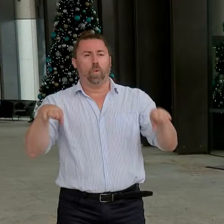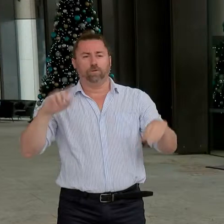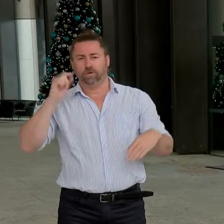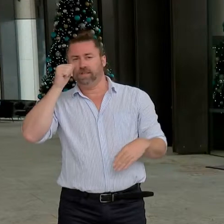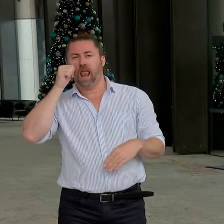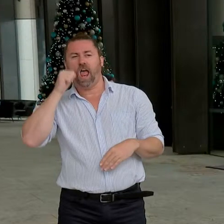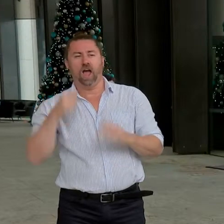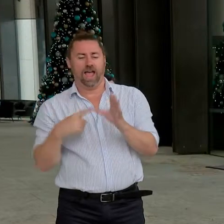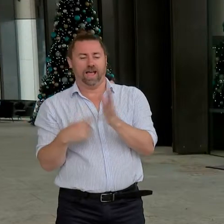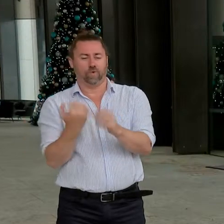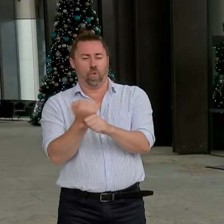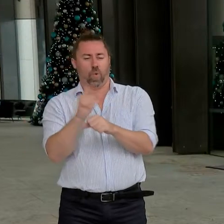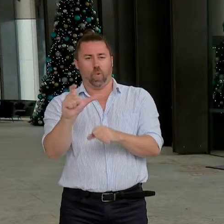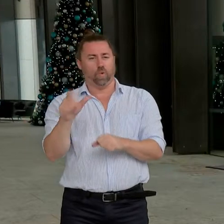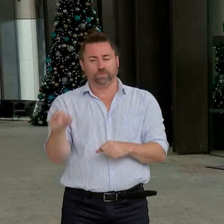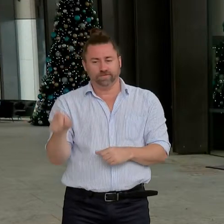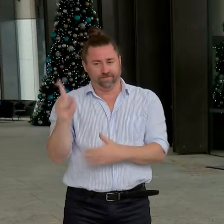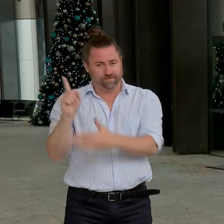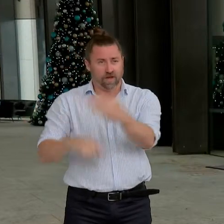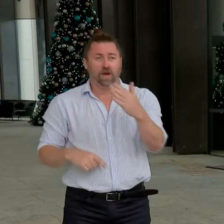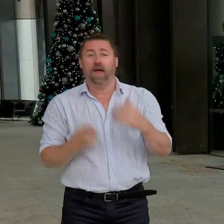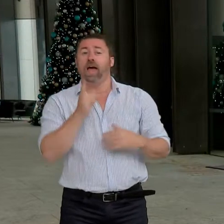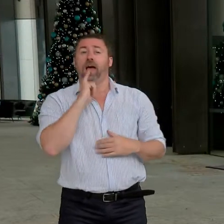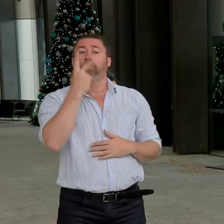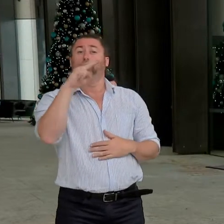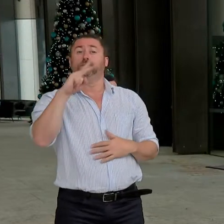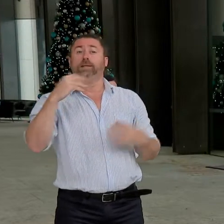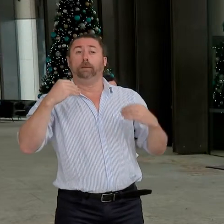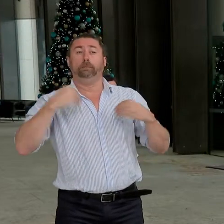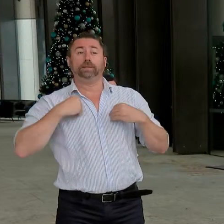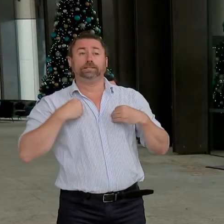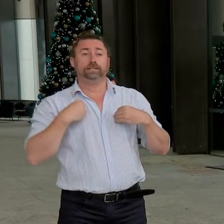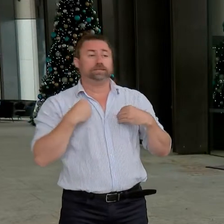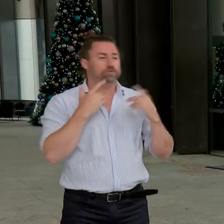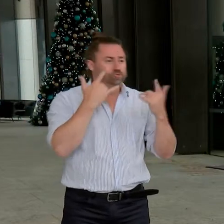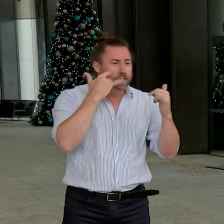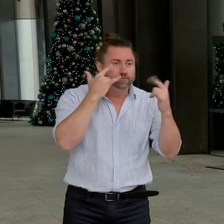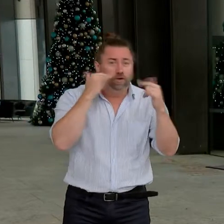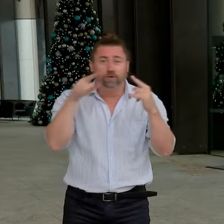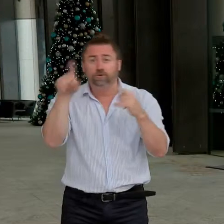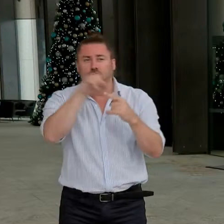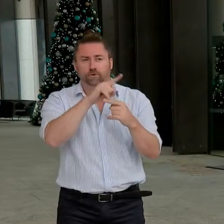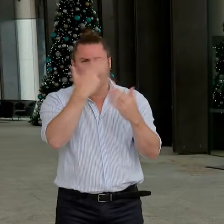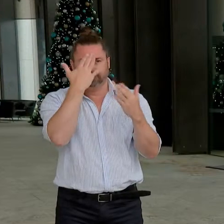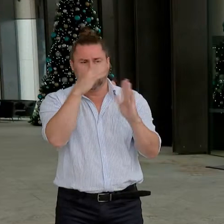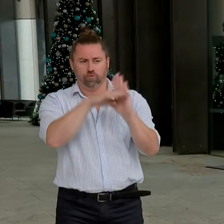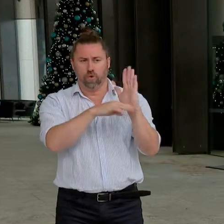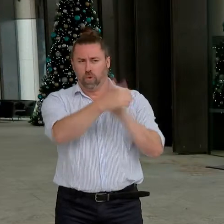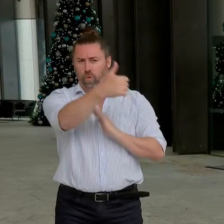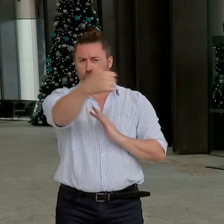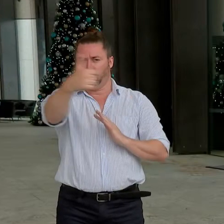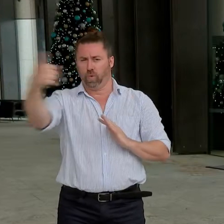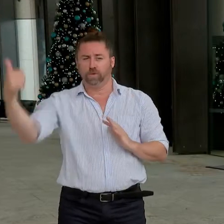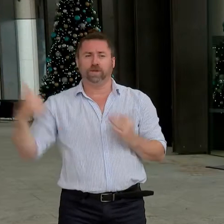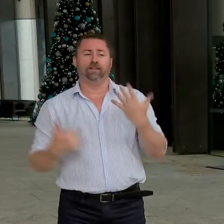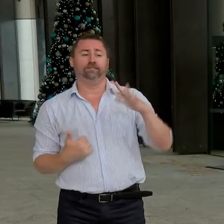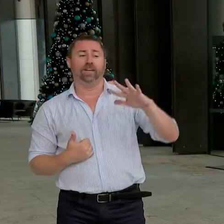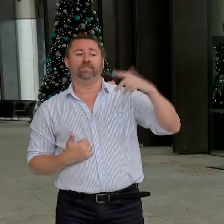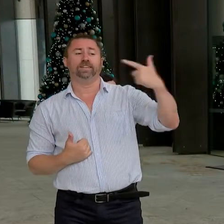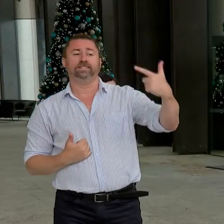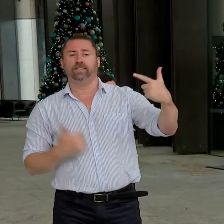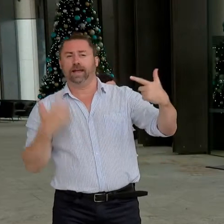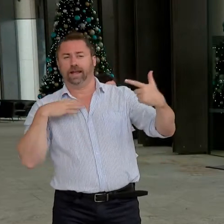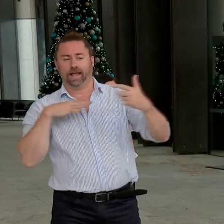Coast, and we checked 120 businesses who were all compliant. We also responded to 57 specific calls for service in relation